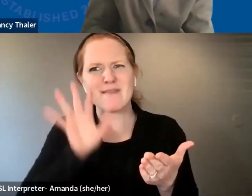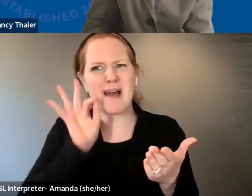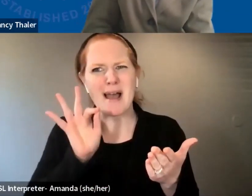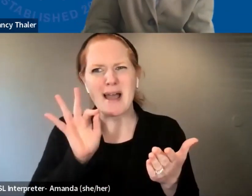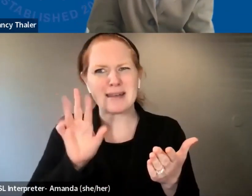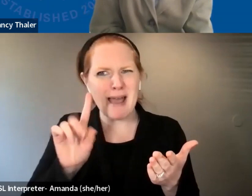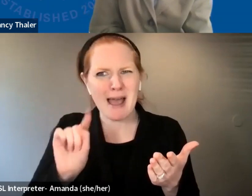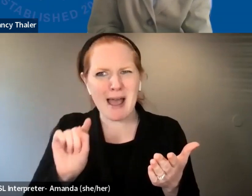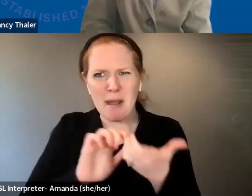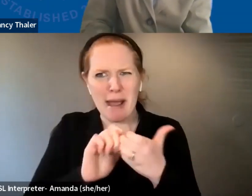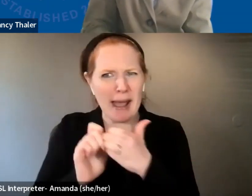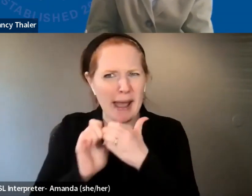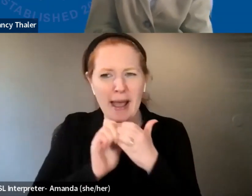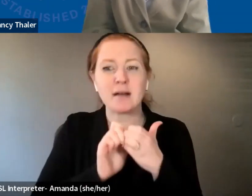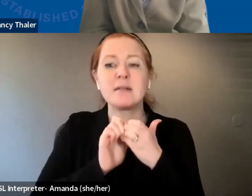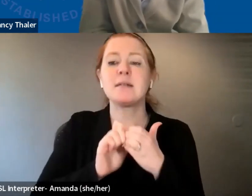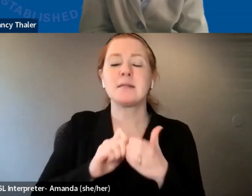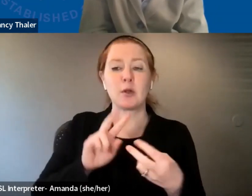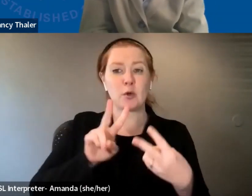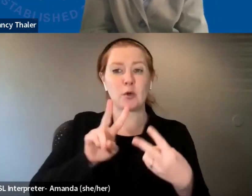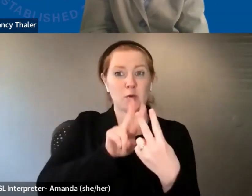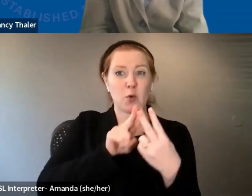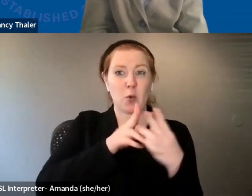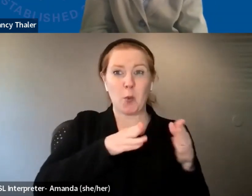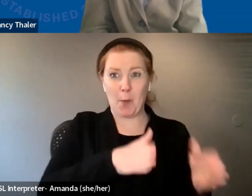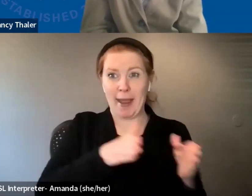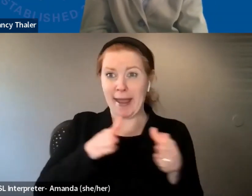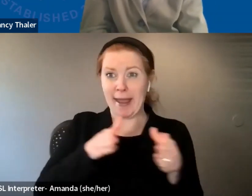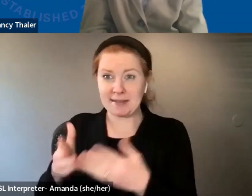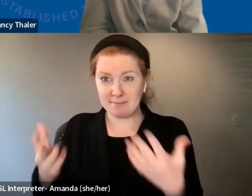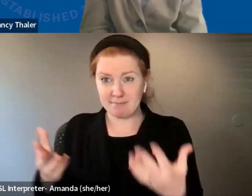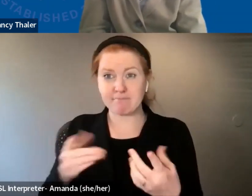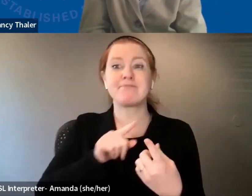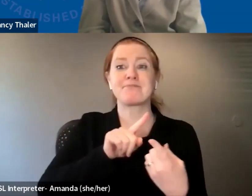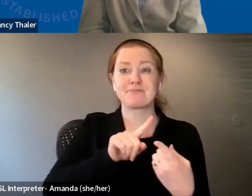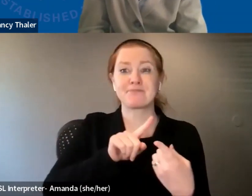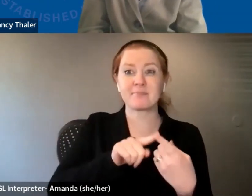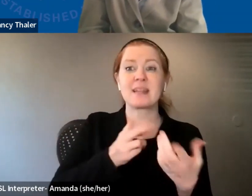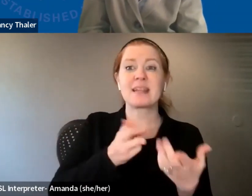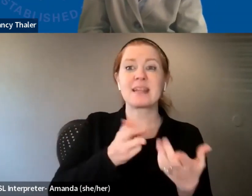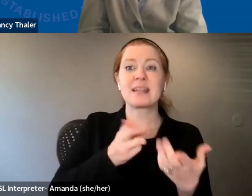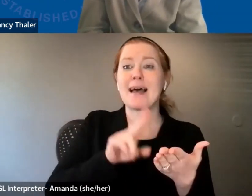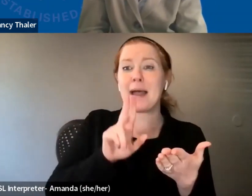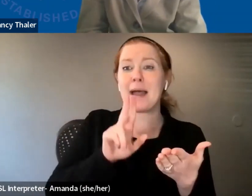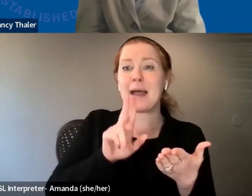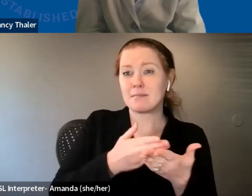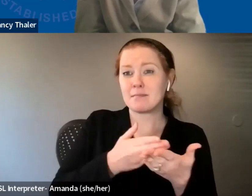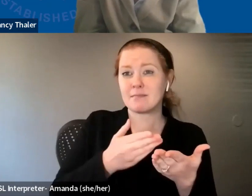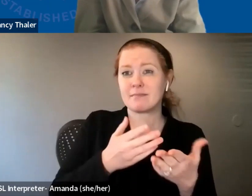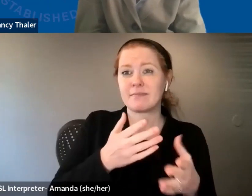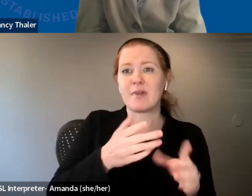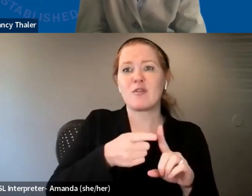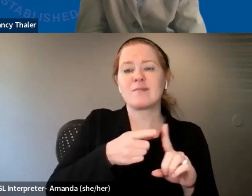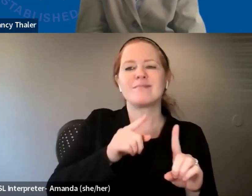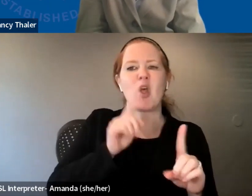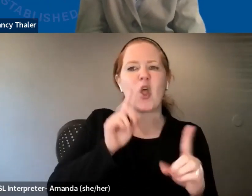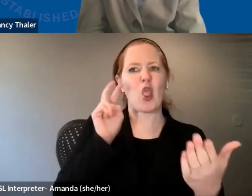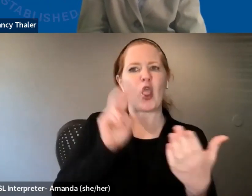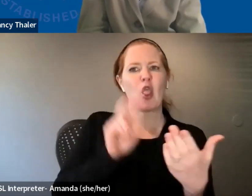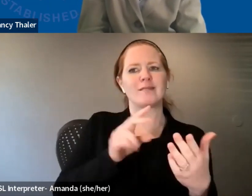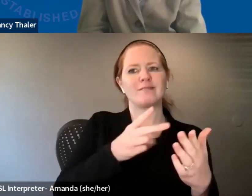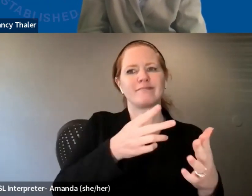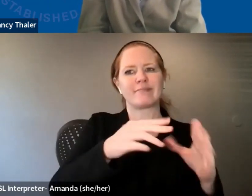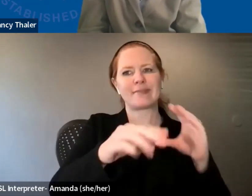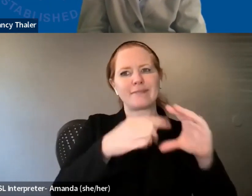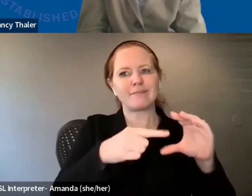And I would say there are two ways. One is sign up to get stuff from Kate's website. And